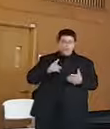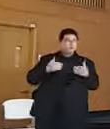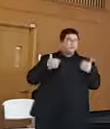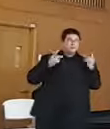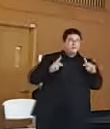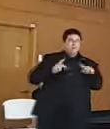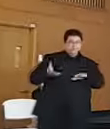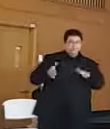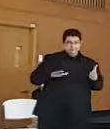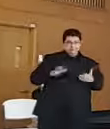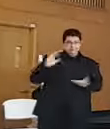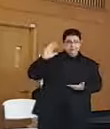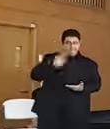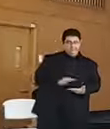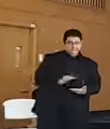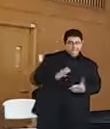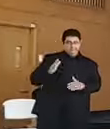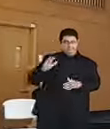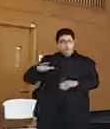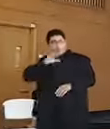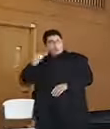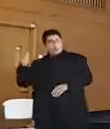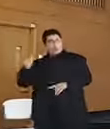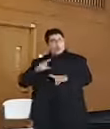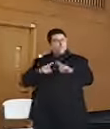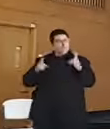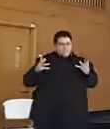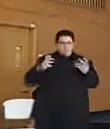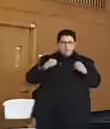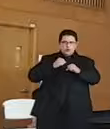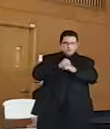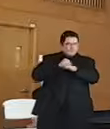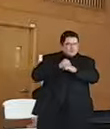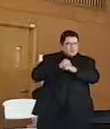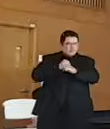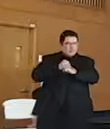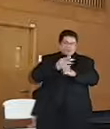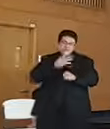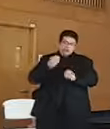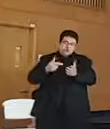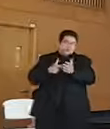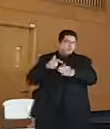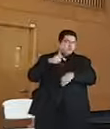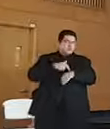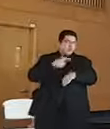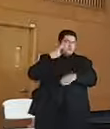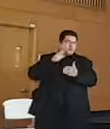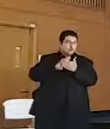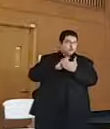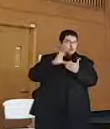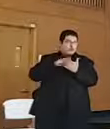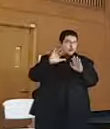still at risk. And so we want to serve our children, serve our families, and it's going to take time for schools to learn how to do that